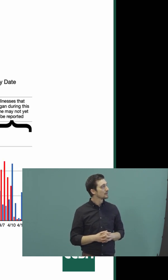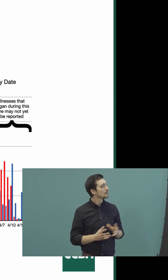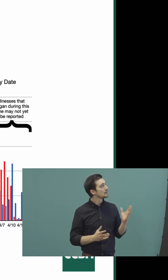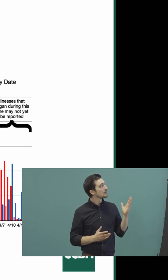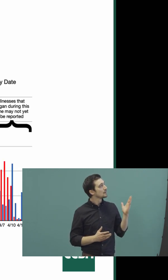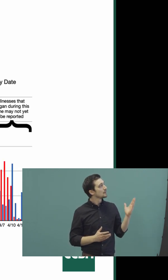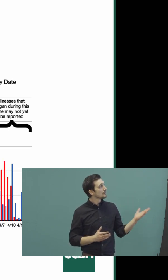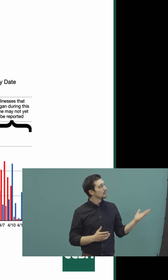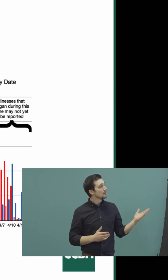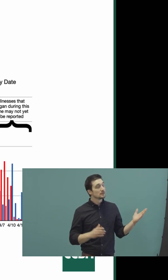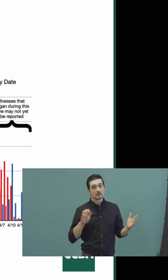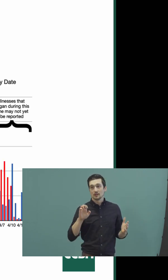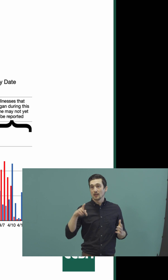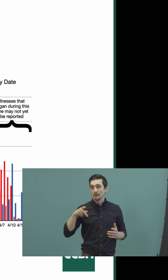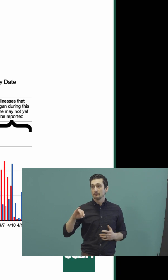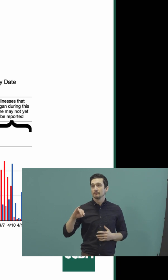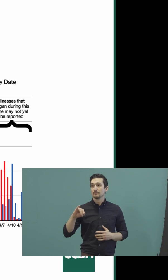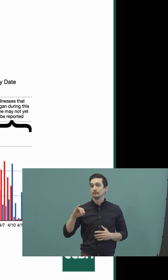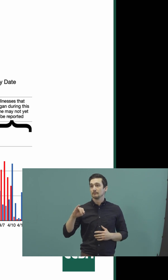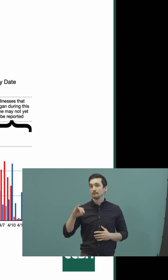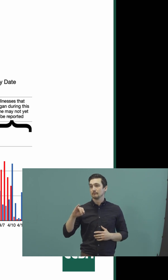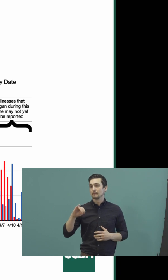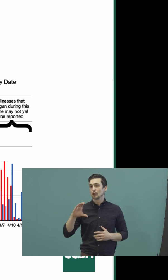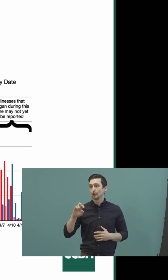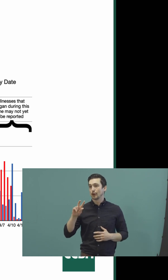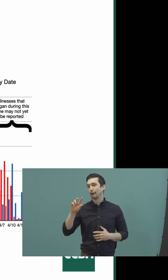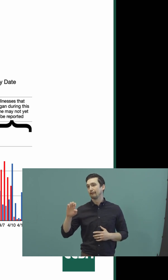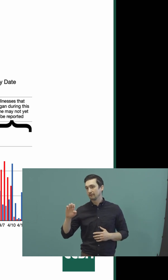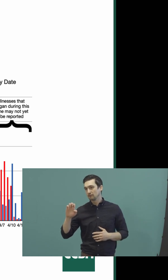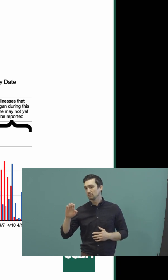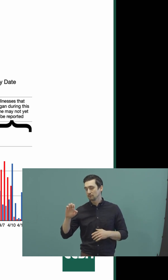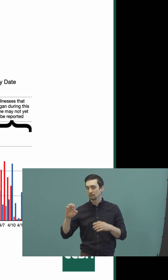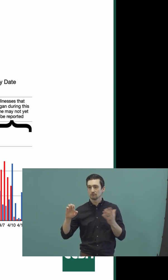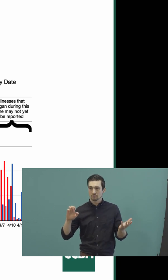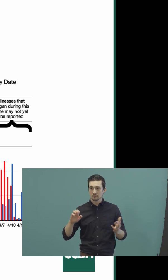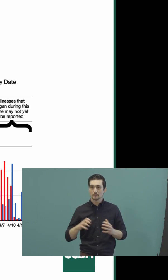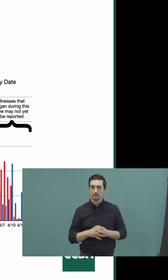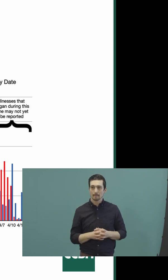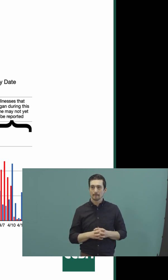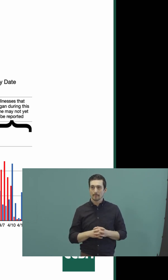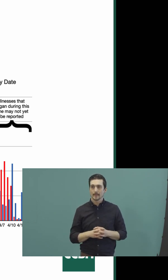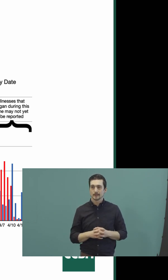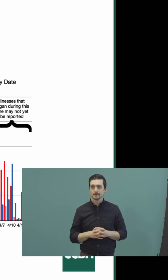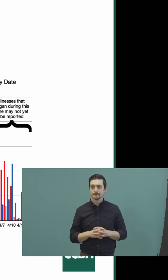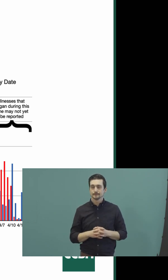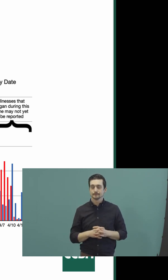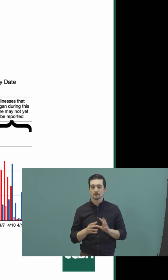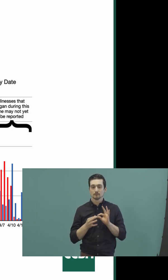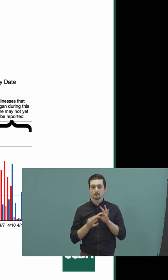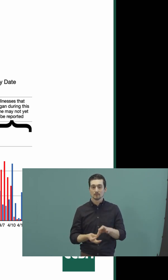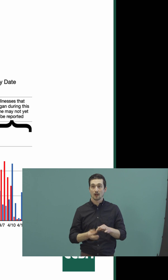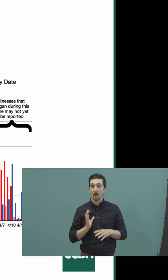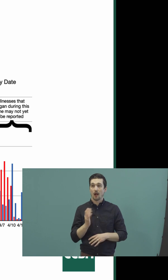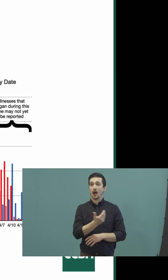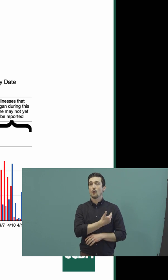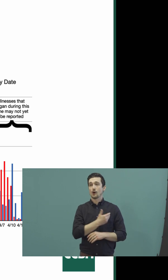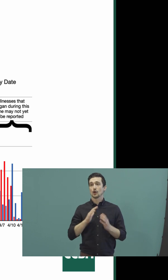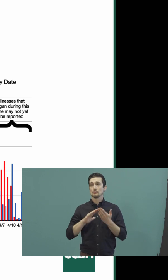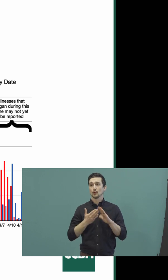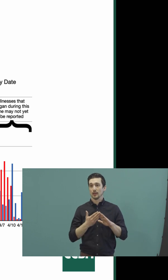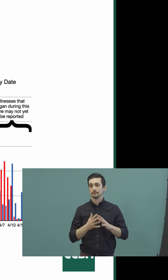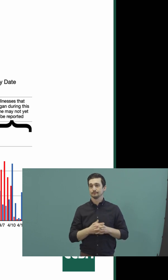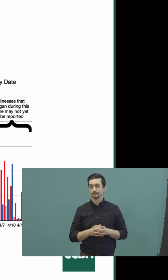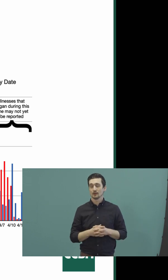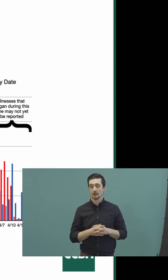This is the epidemiology curve, or the epi curve as we affectionately call it, for our community for this